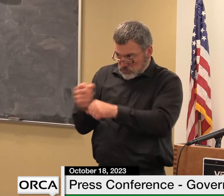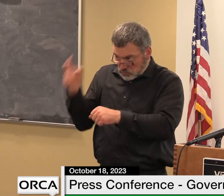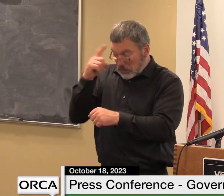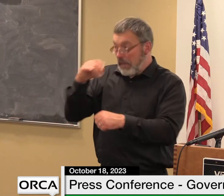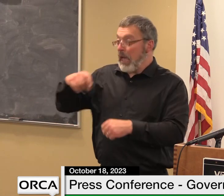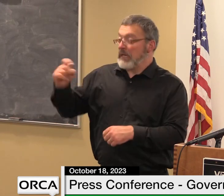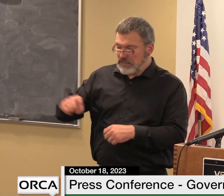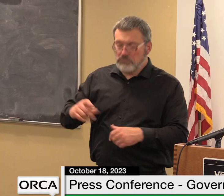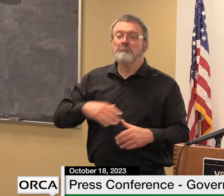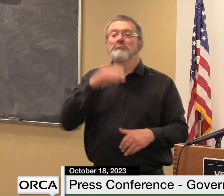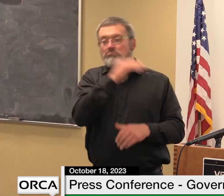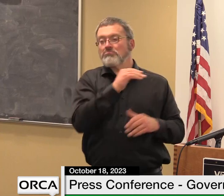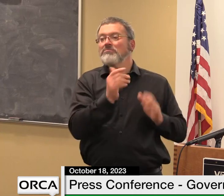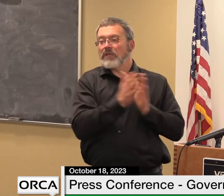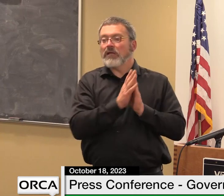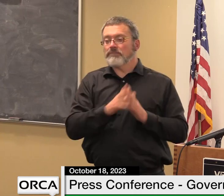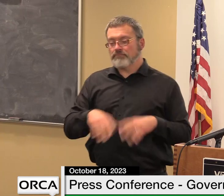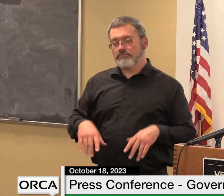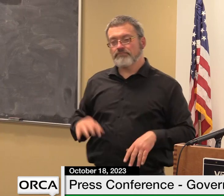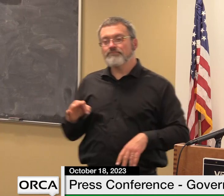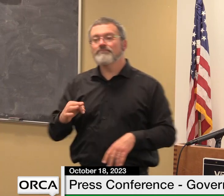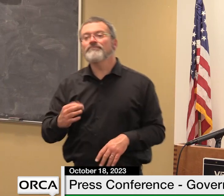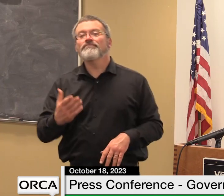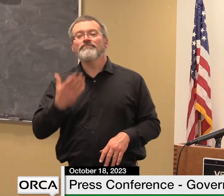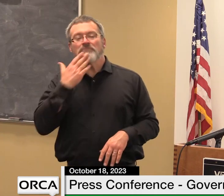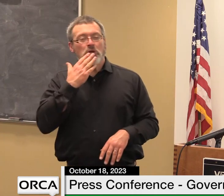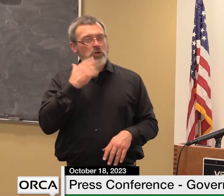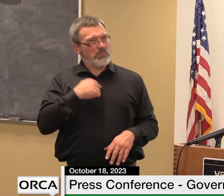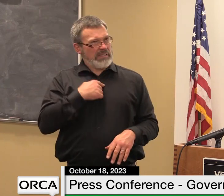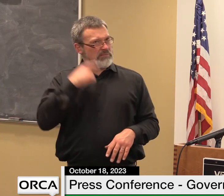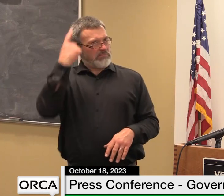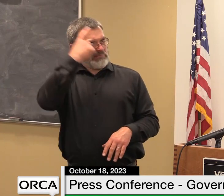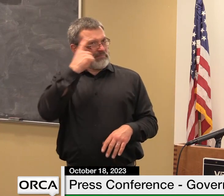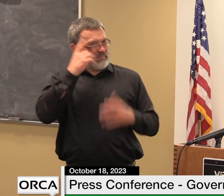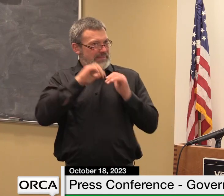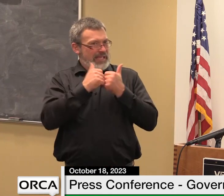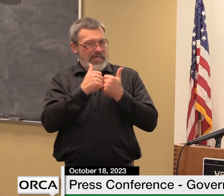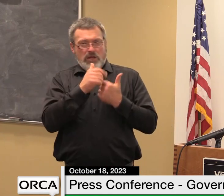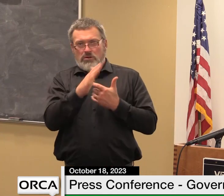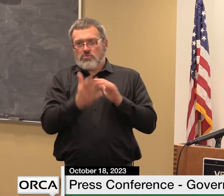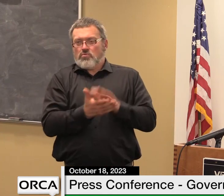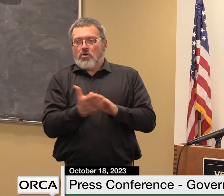Just wondering what that situation is.